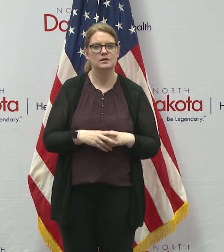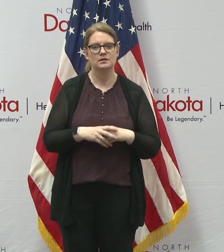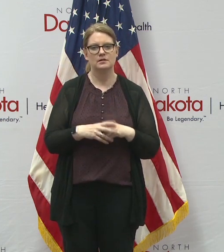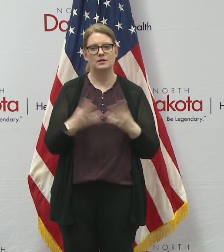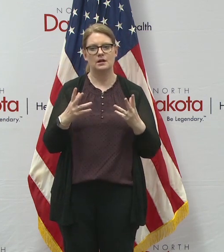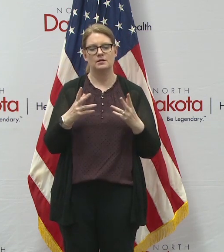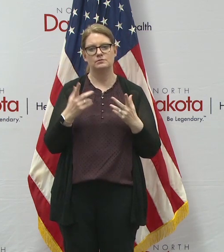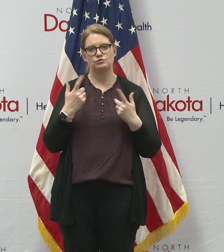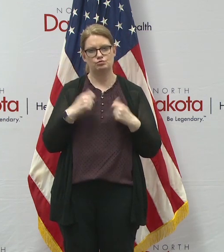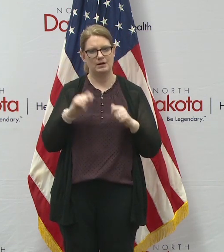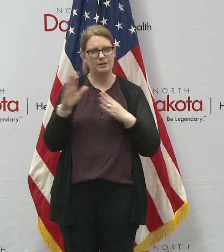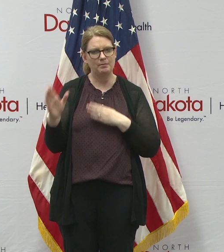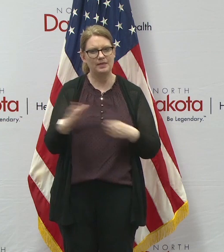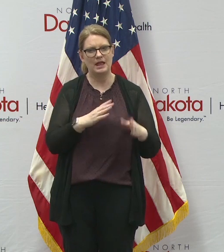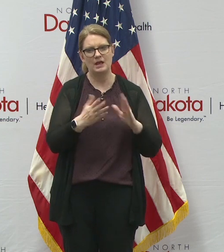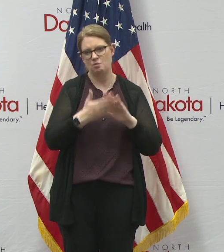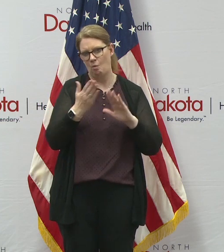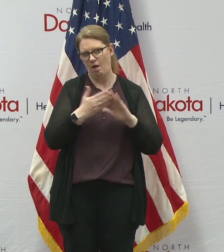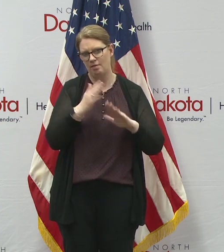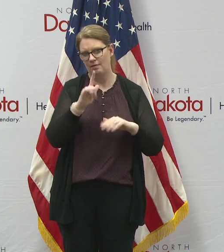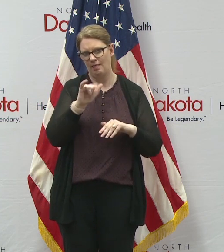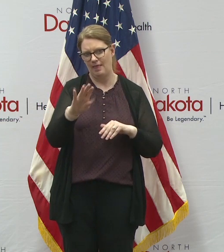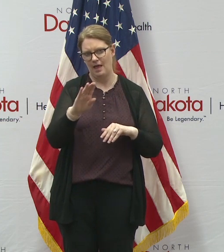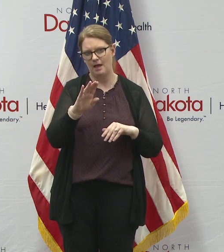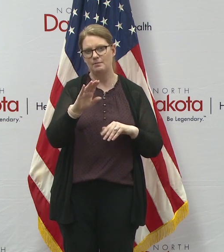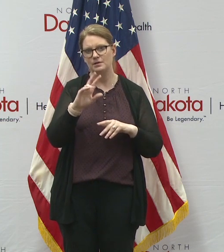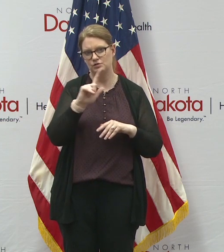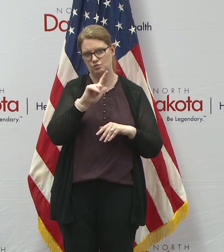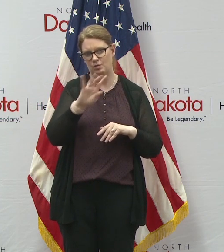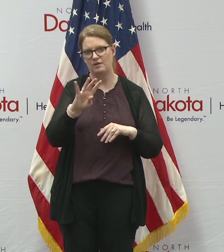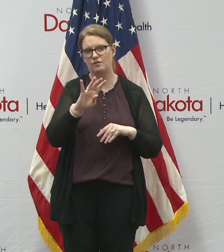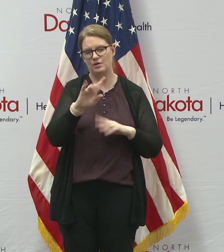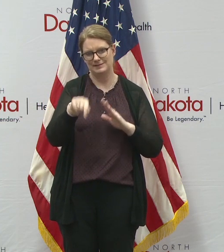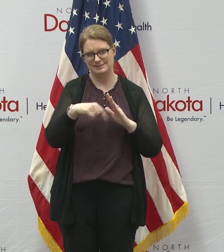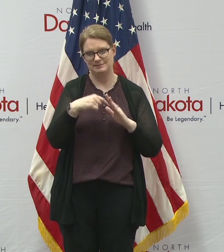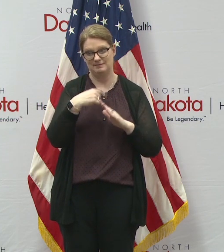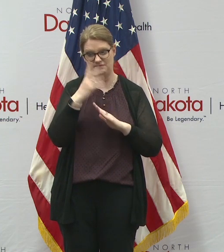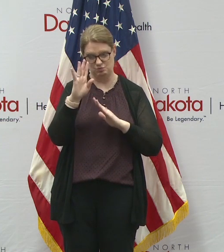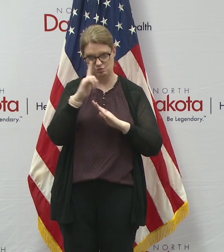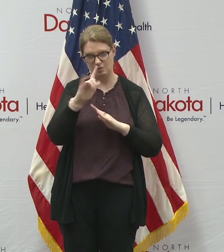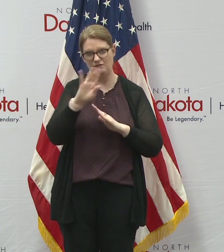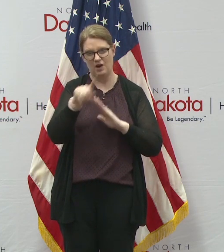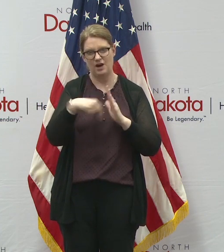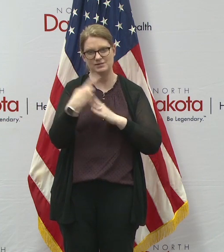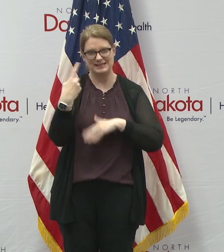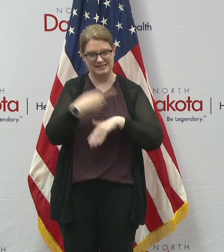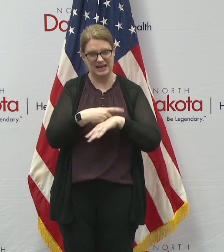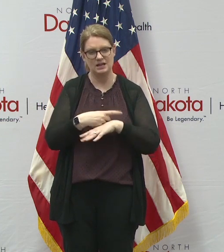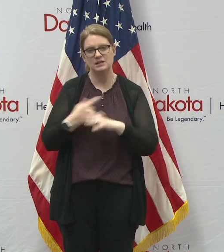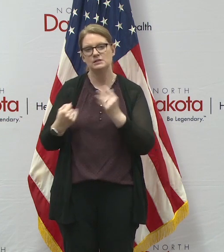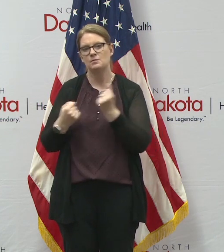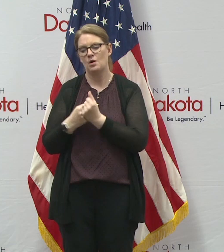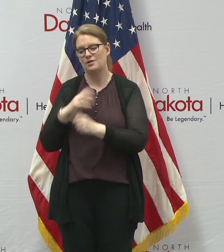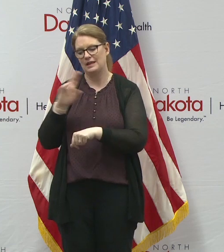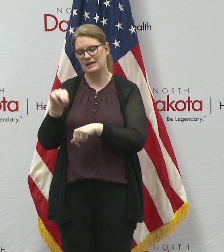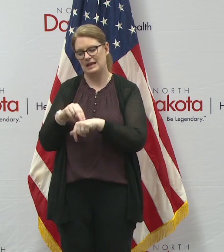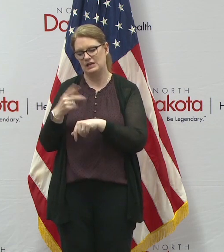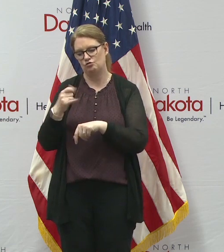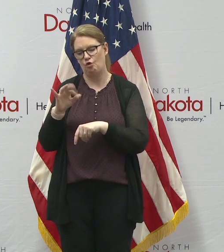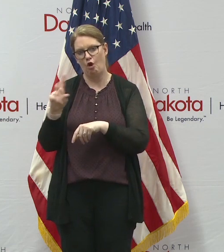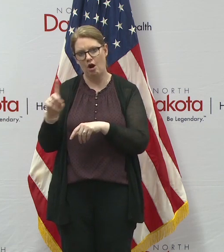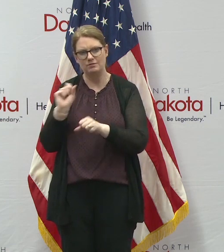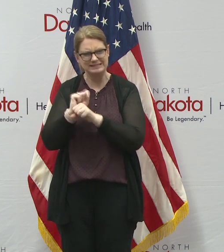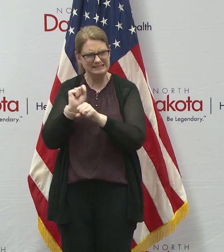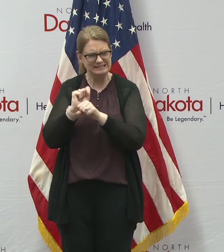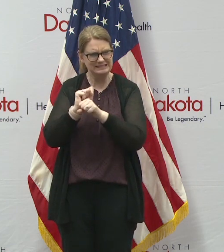We're looking at a plan to run the lab 24 hours a day with support from the National Guard to keep that going around the clock. And if we